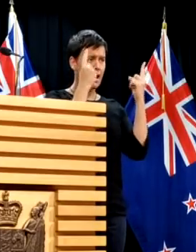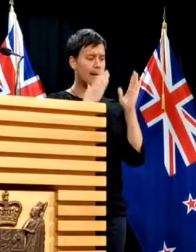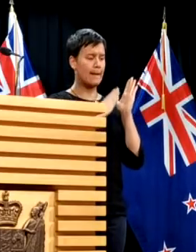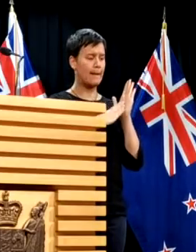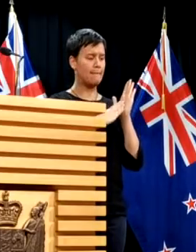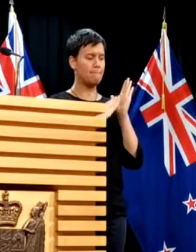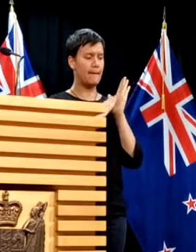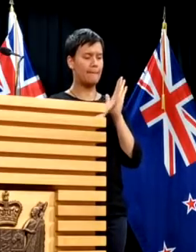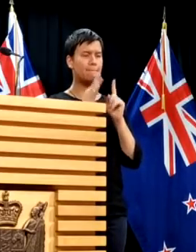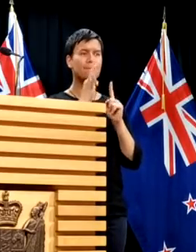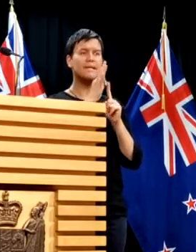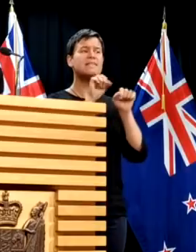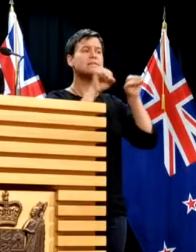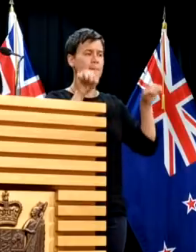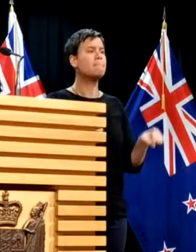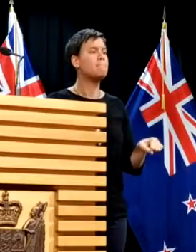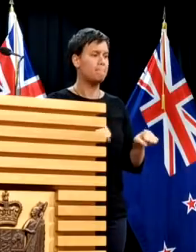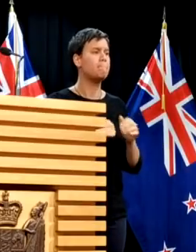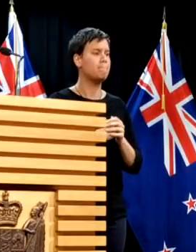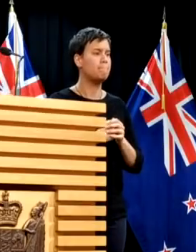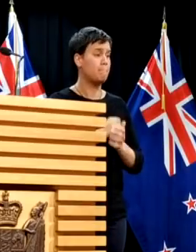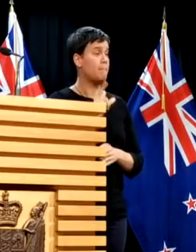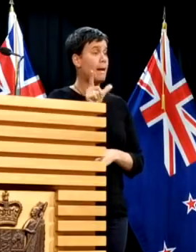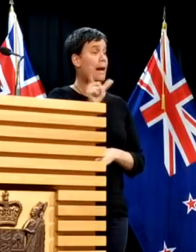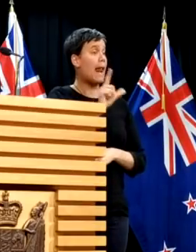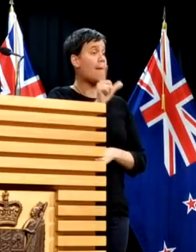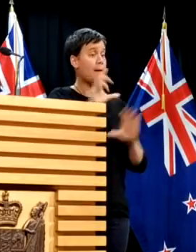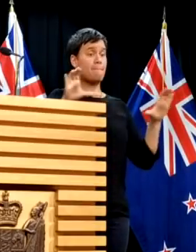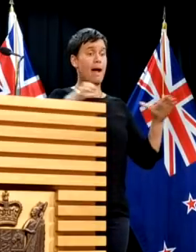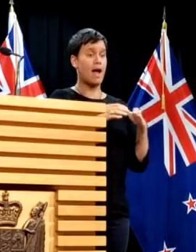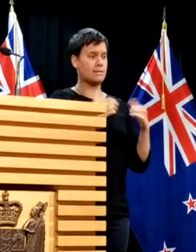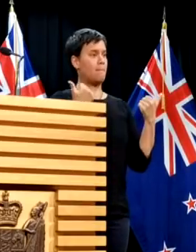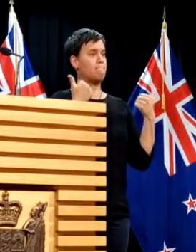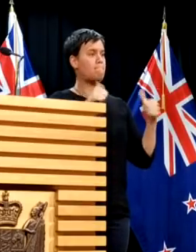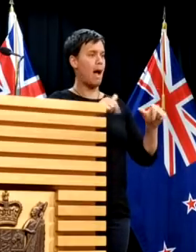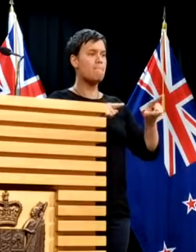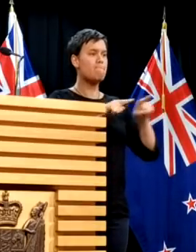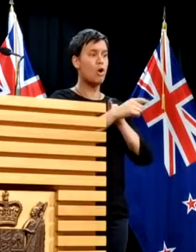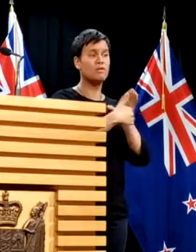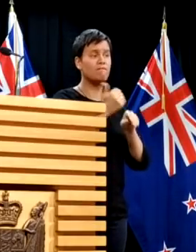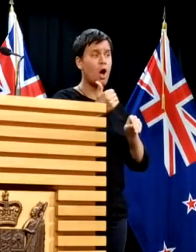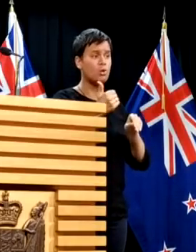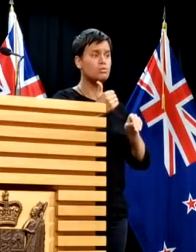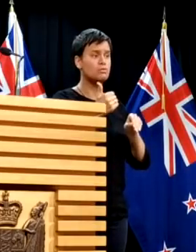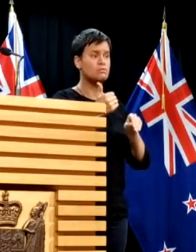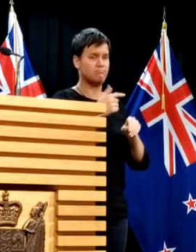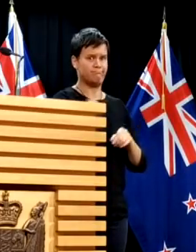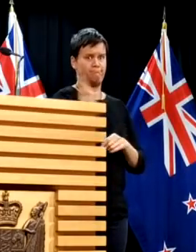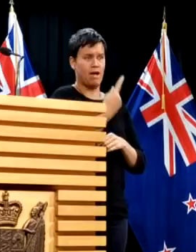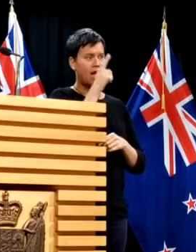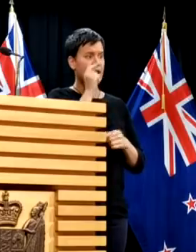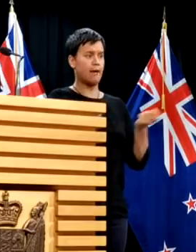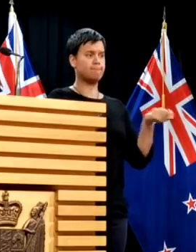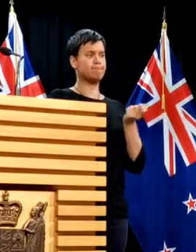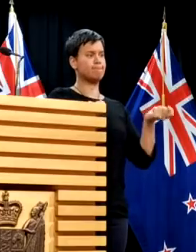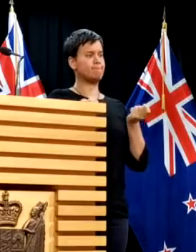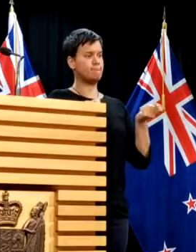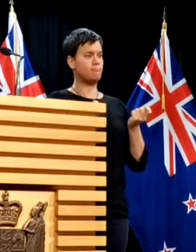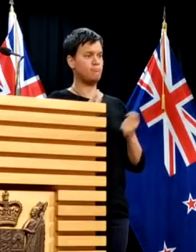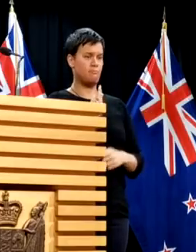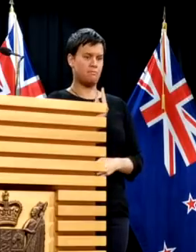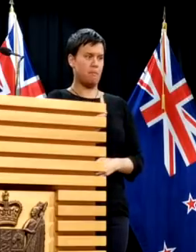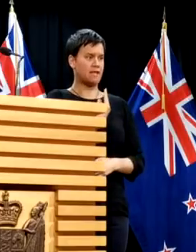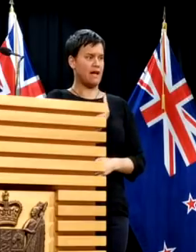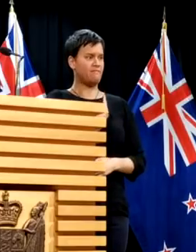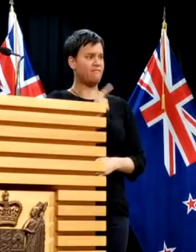have been given a strong mandate here, which we have every expectation that we will be using. And you can see that in